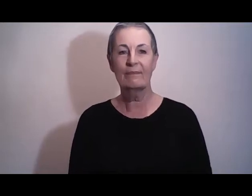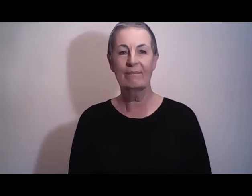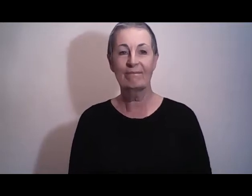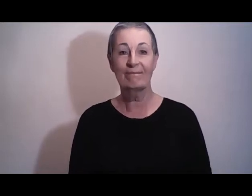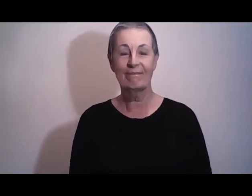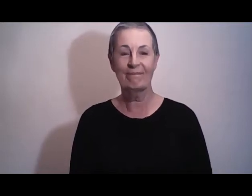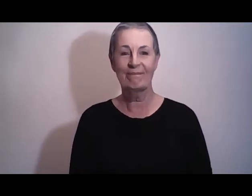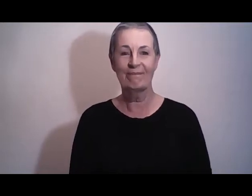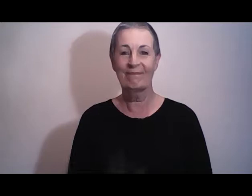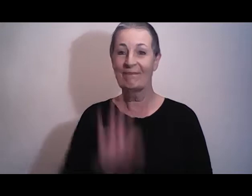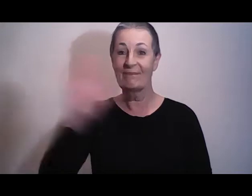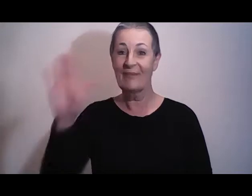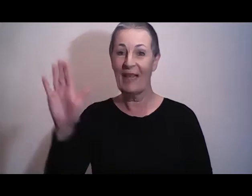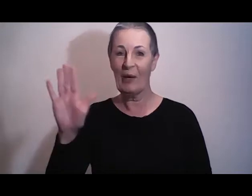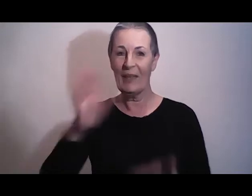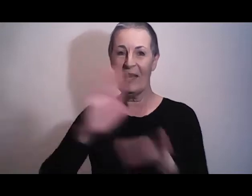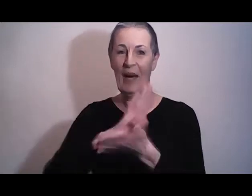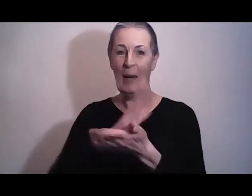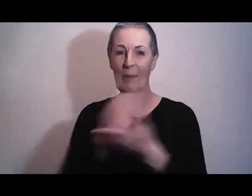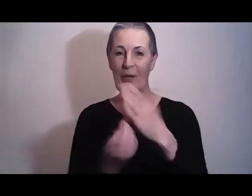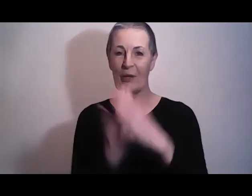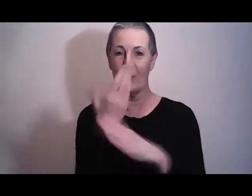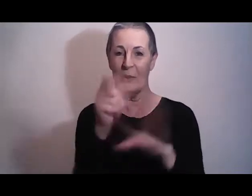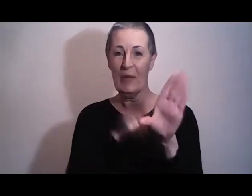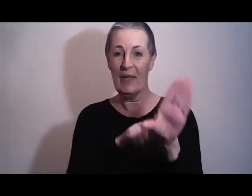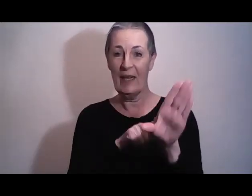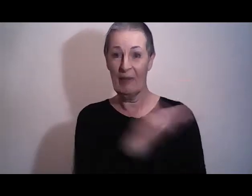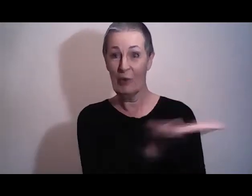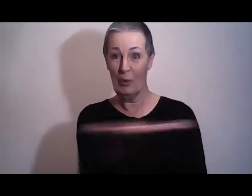Hello and Happy New Year to everyone.